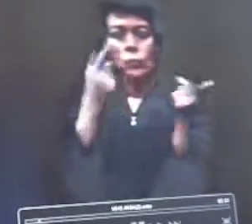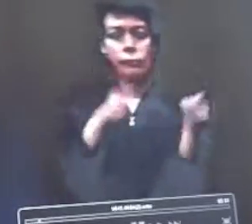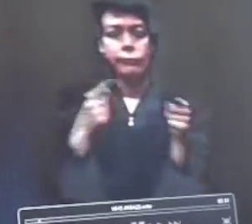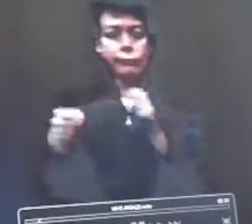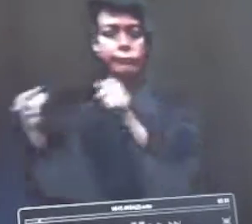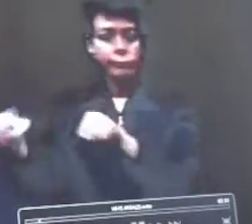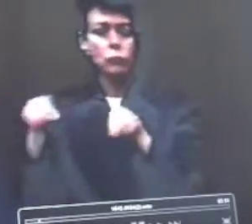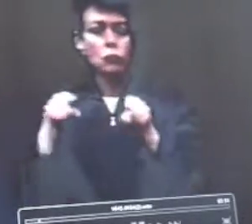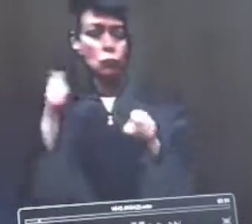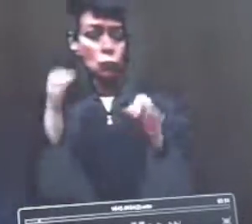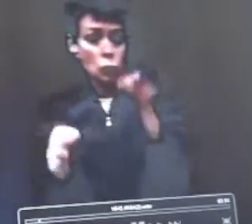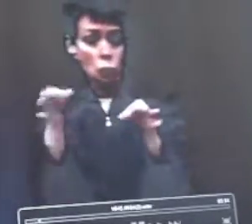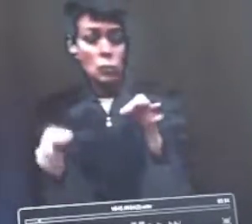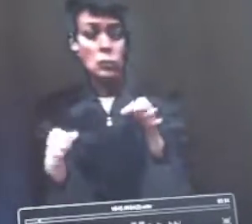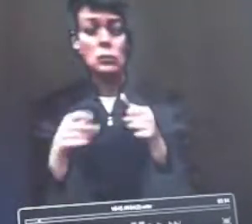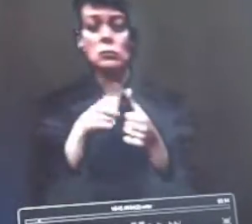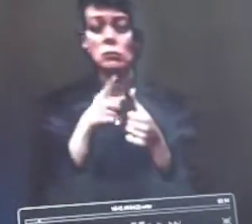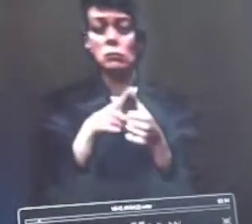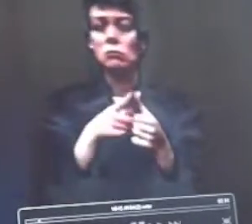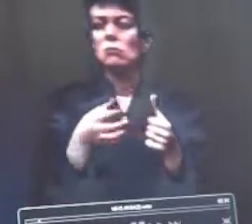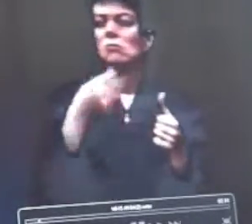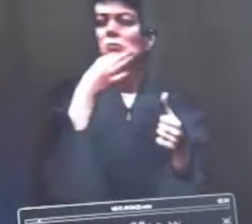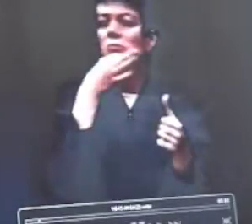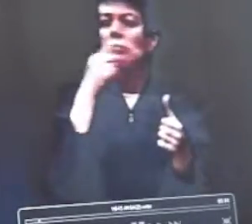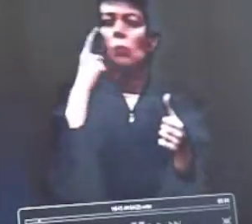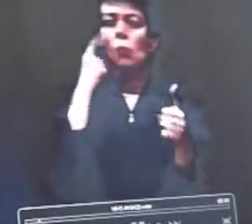courtroom. I analyzed 3 situations during the trial: